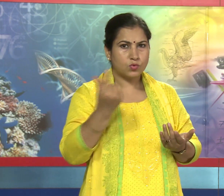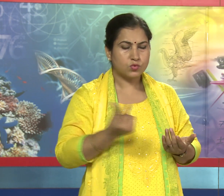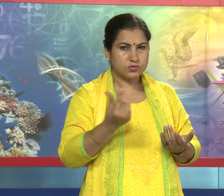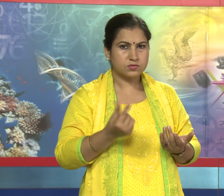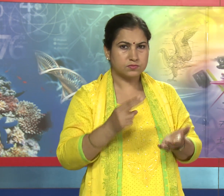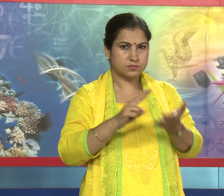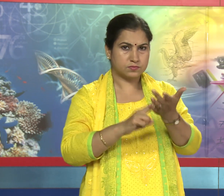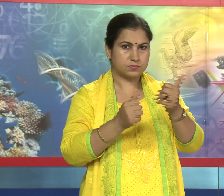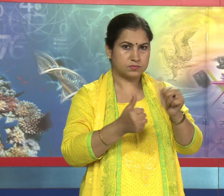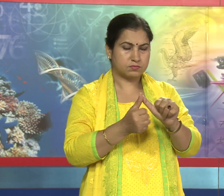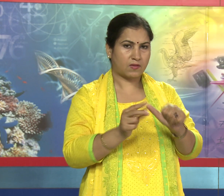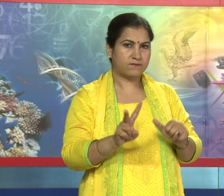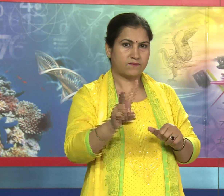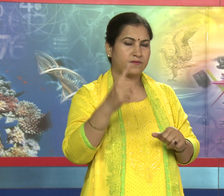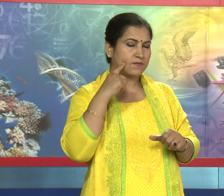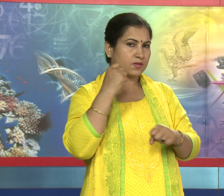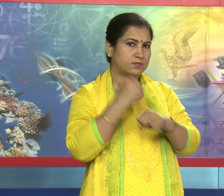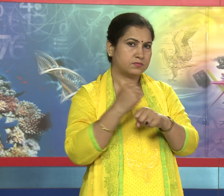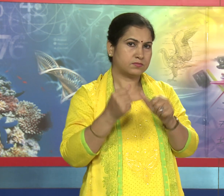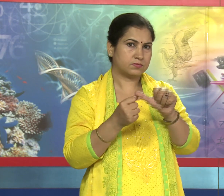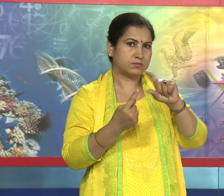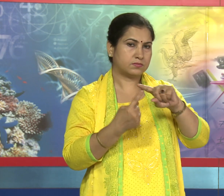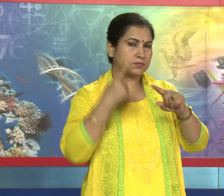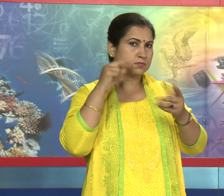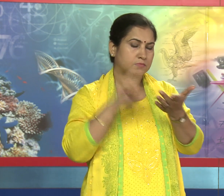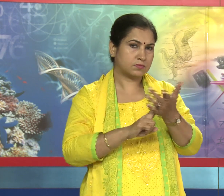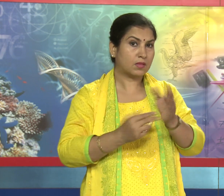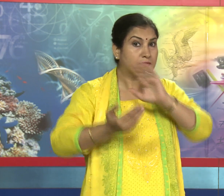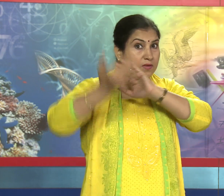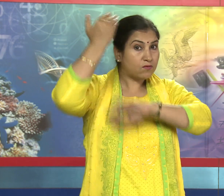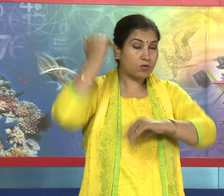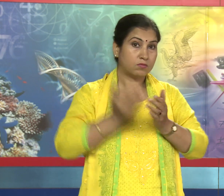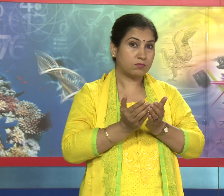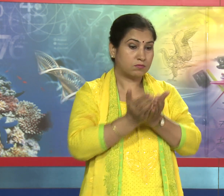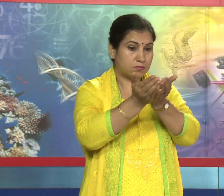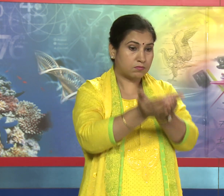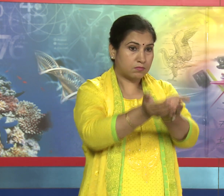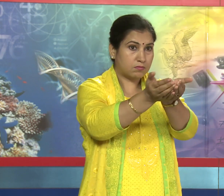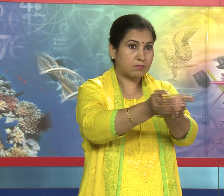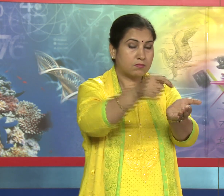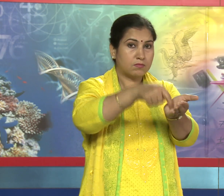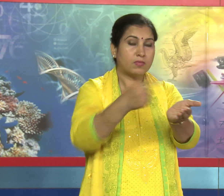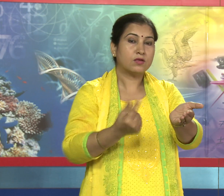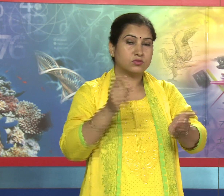In earlier times, boats were used for navigation and transportation.